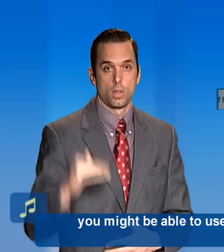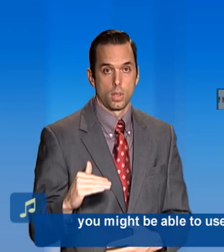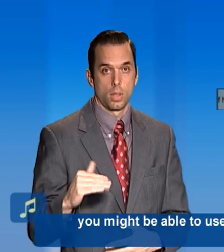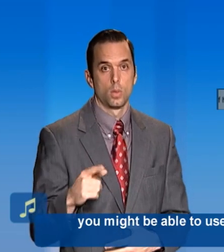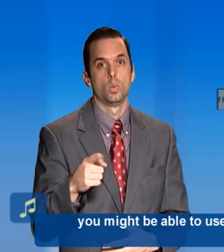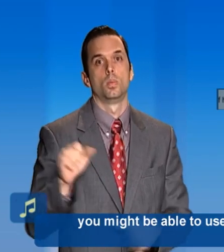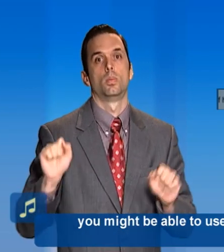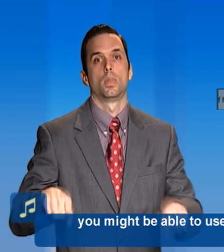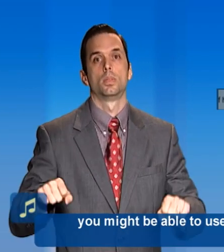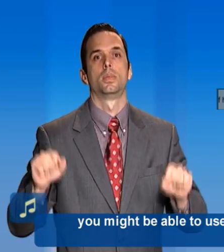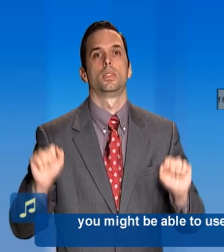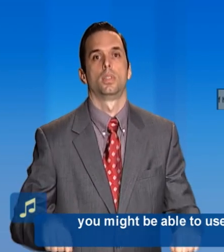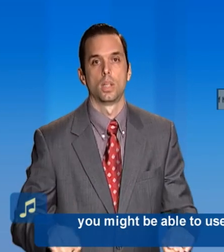status.